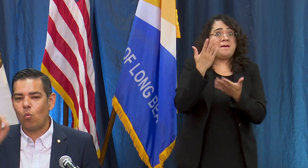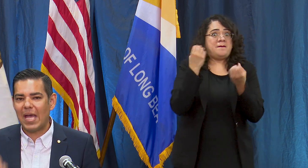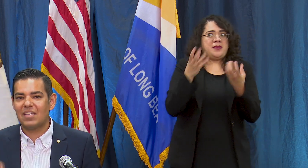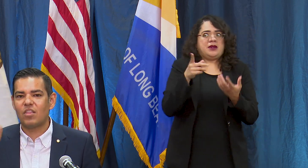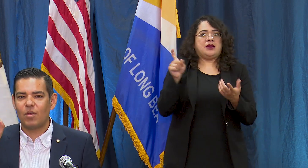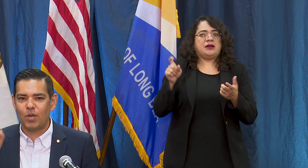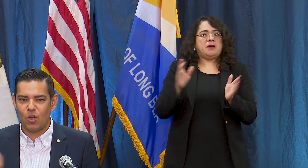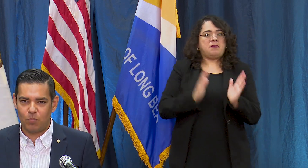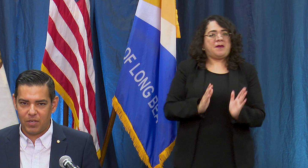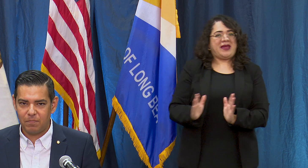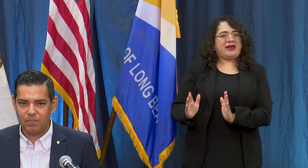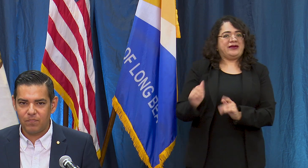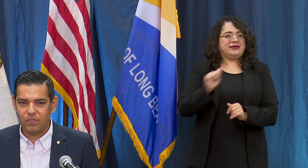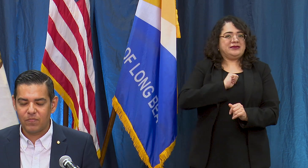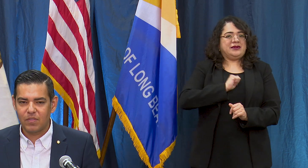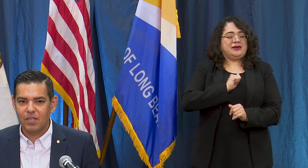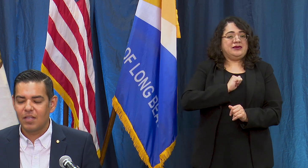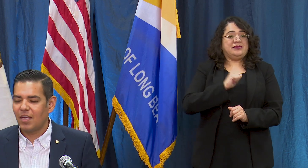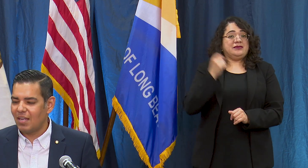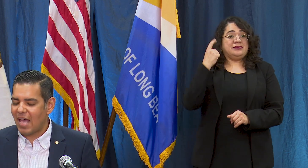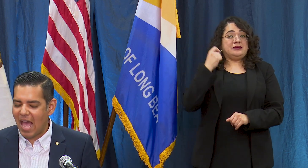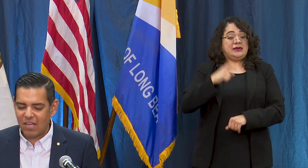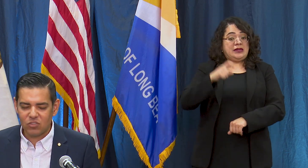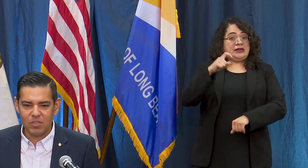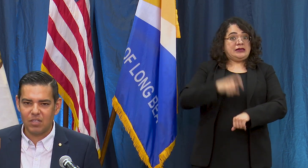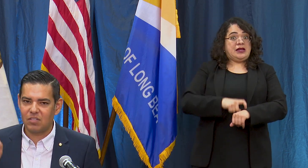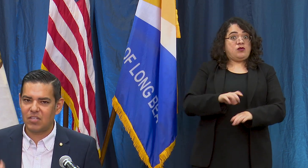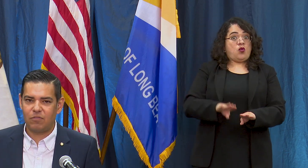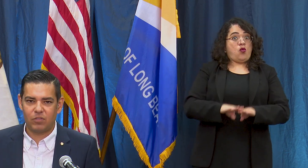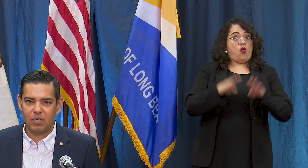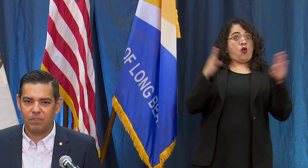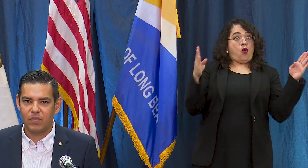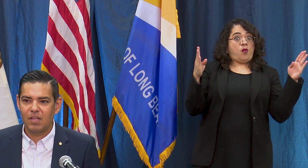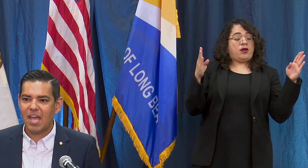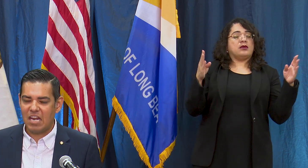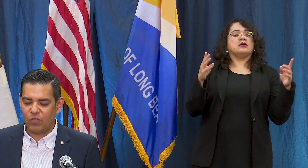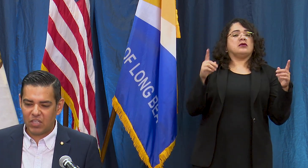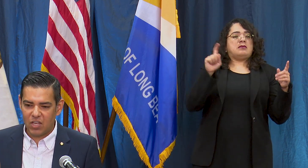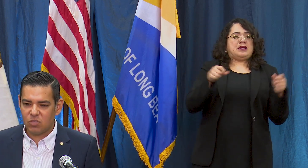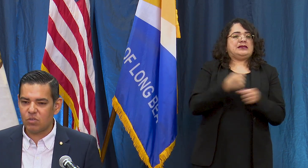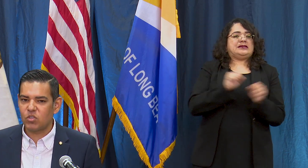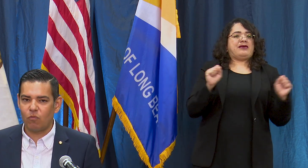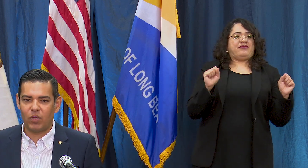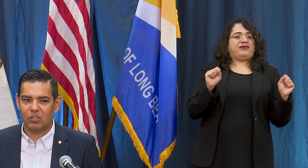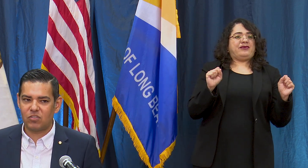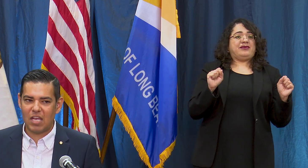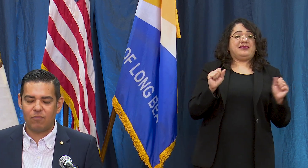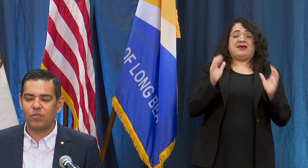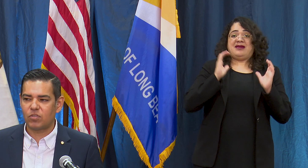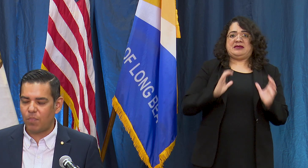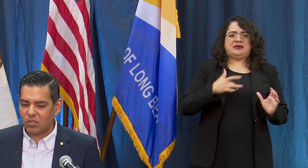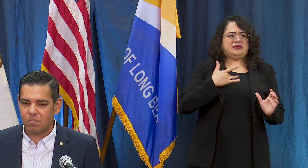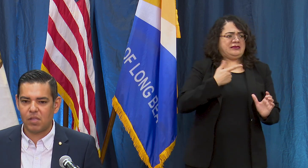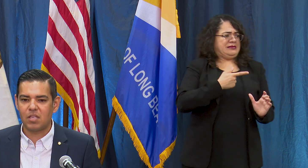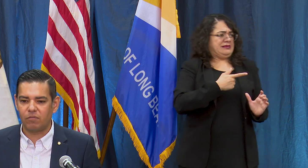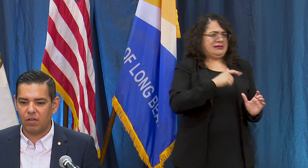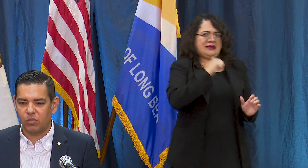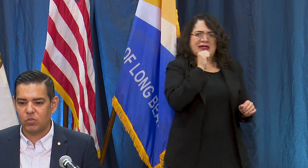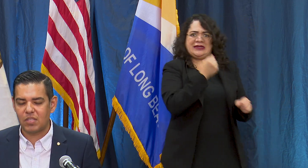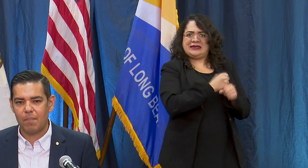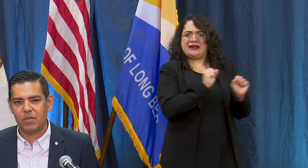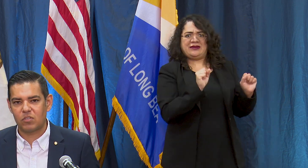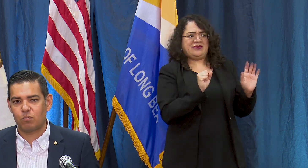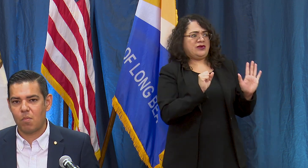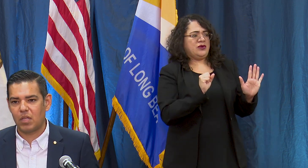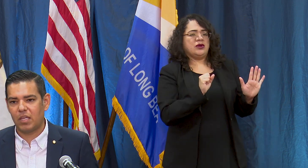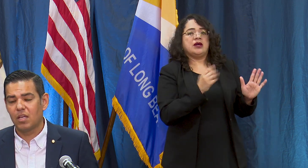that when they reopen, it has to be done safely. And if the customers don't feel it's safe, there's a possibility of